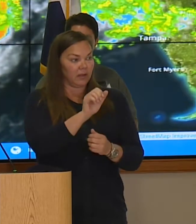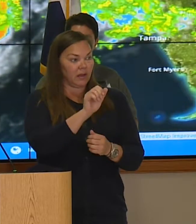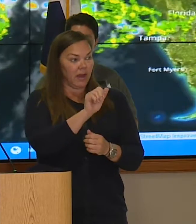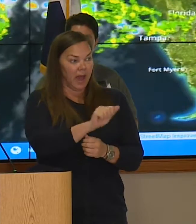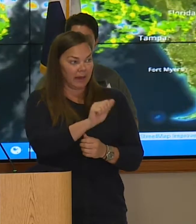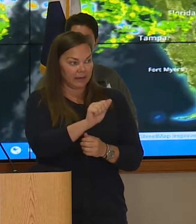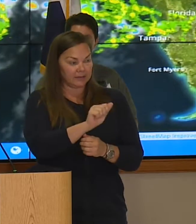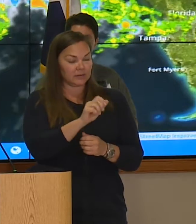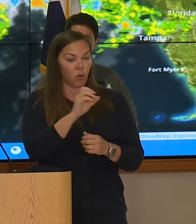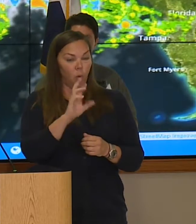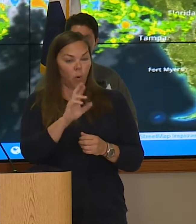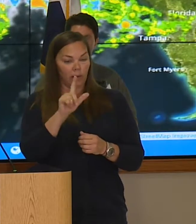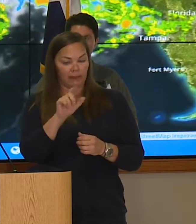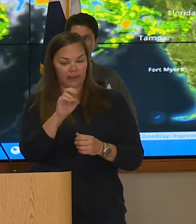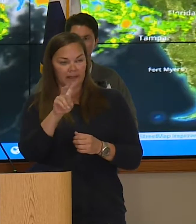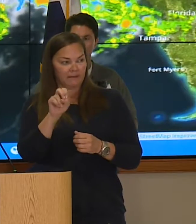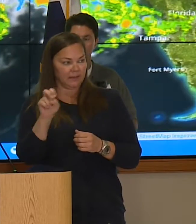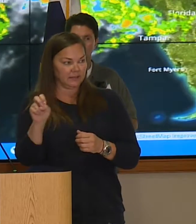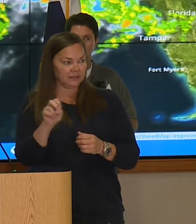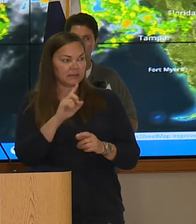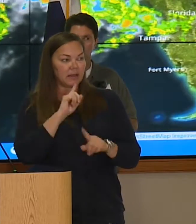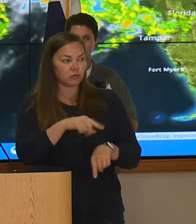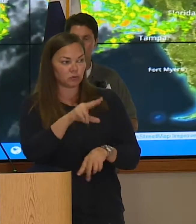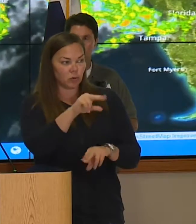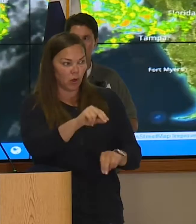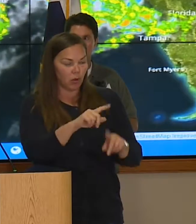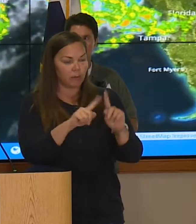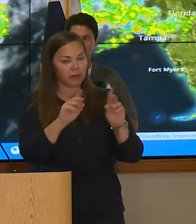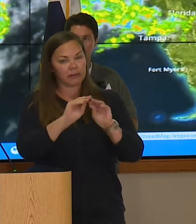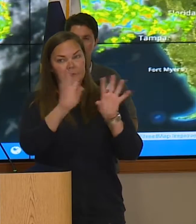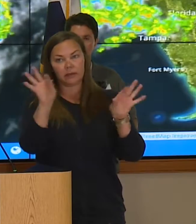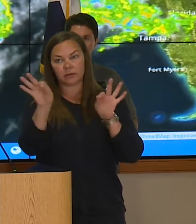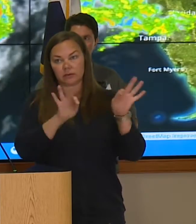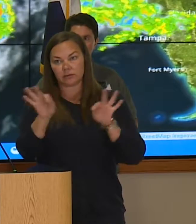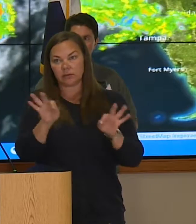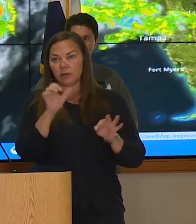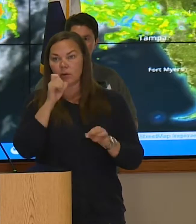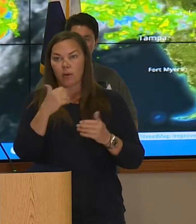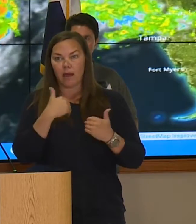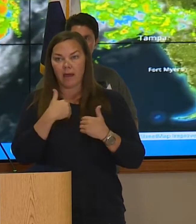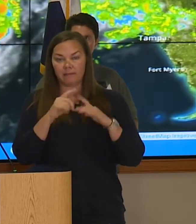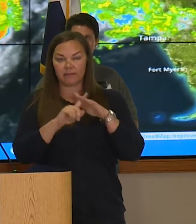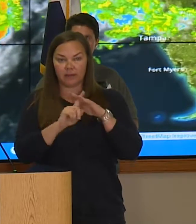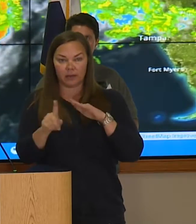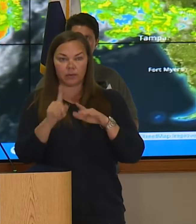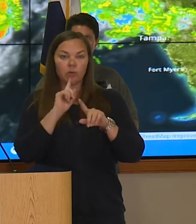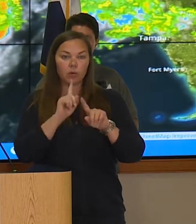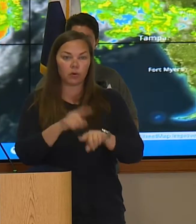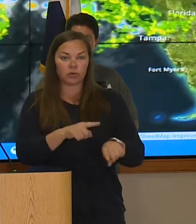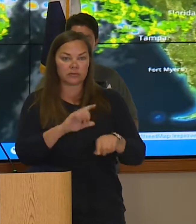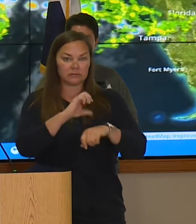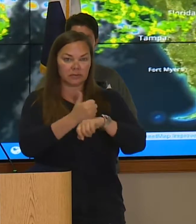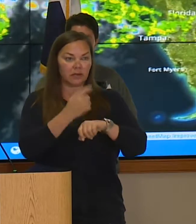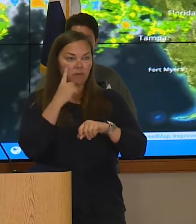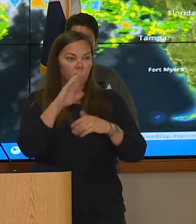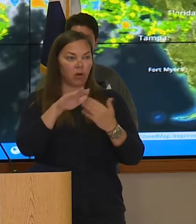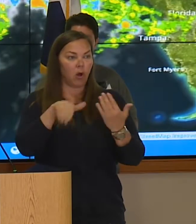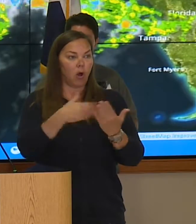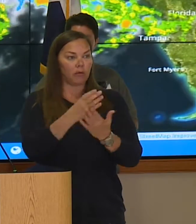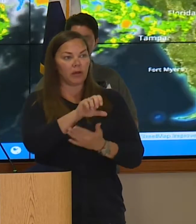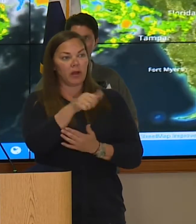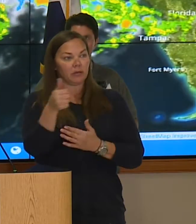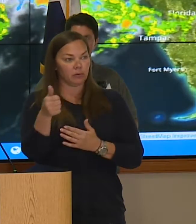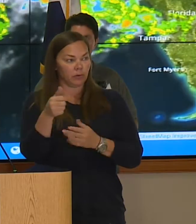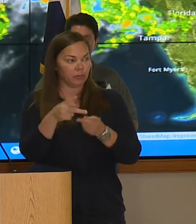levees, the answer is no. But I want to be clear that we do not have evacuation orders in place for all of these other locations